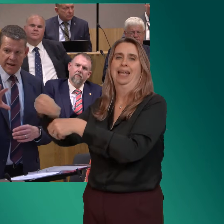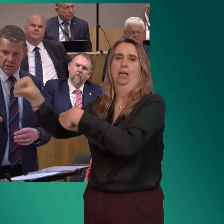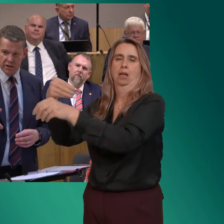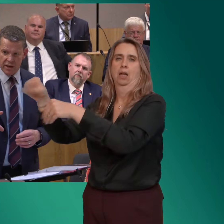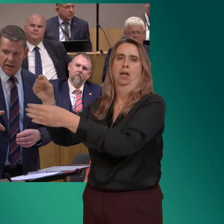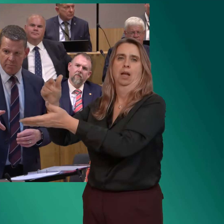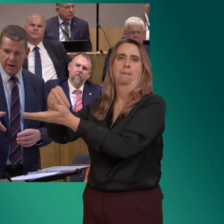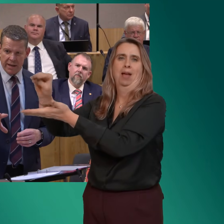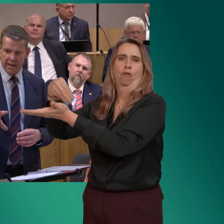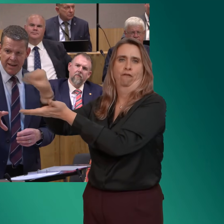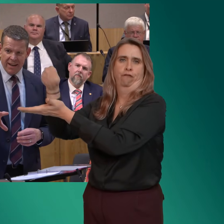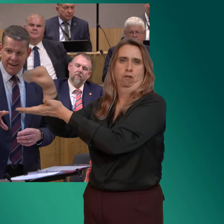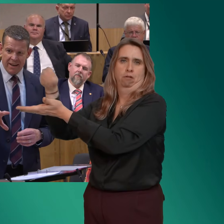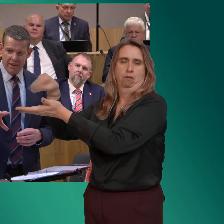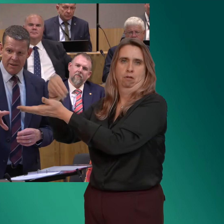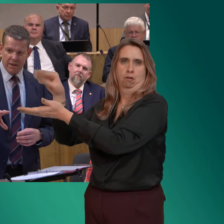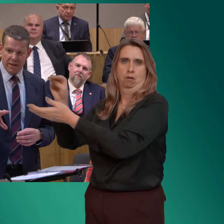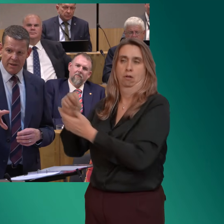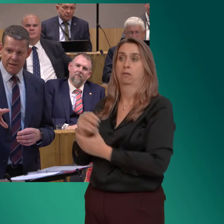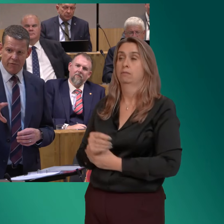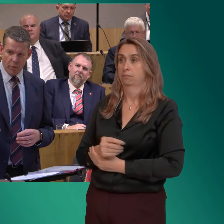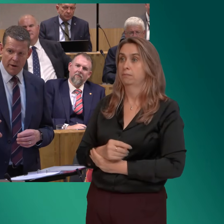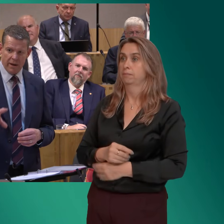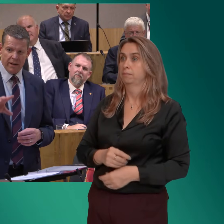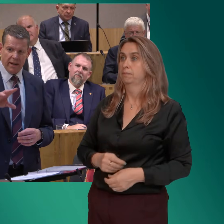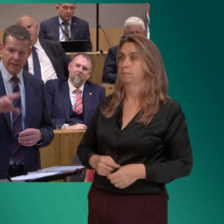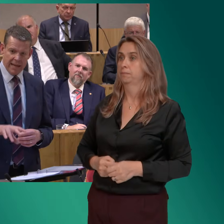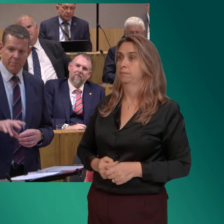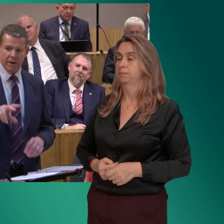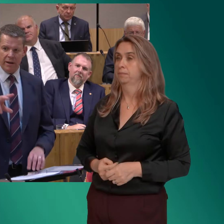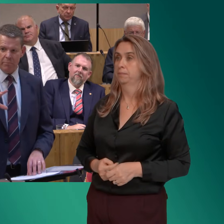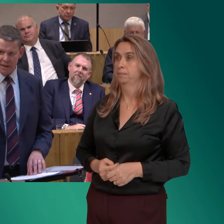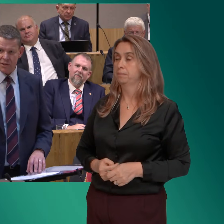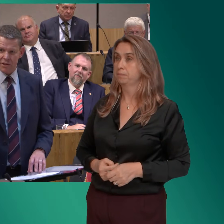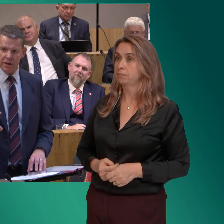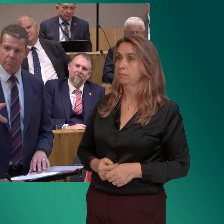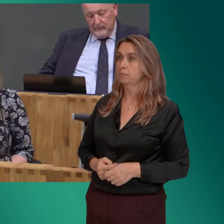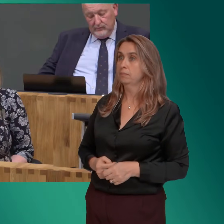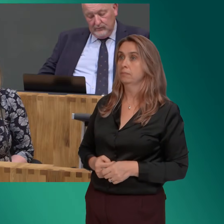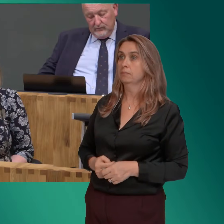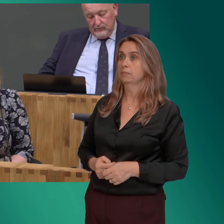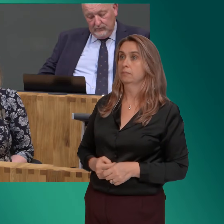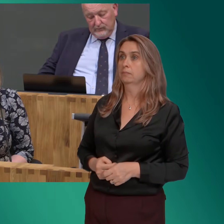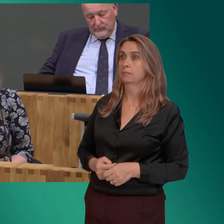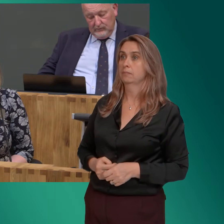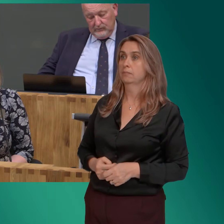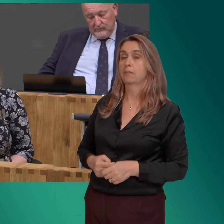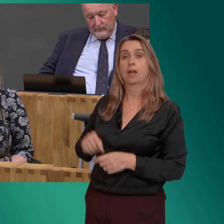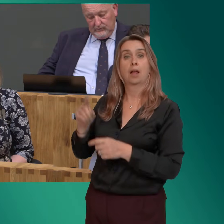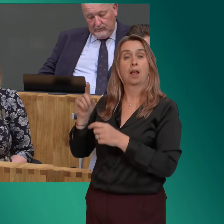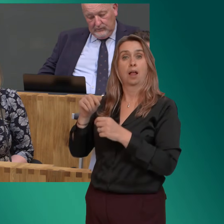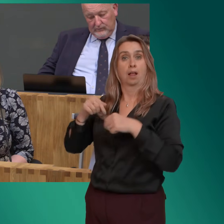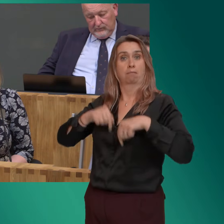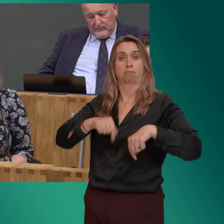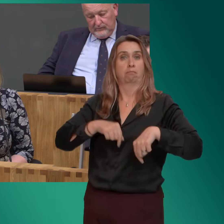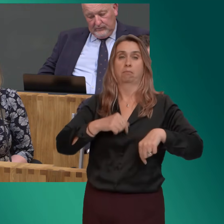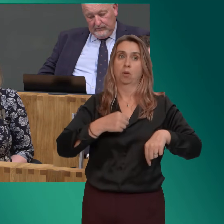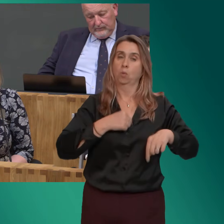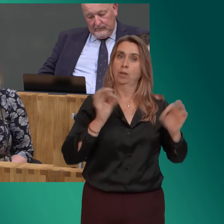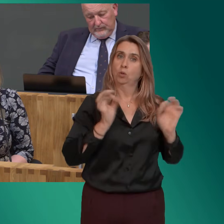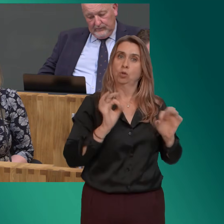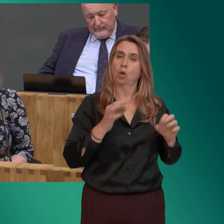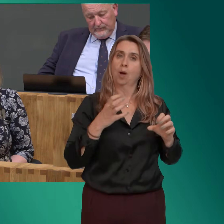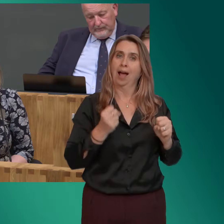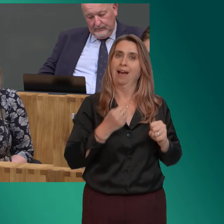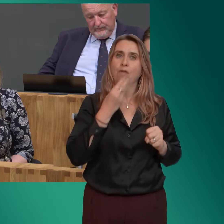to praise the former Labour minister, but those debts were not here